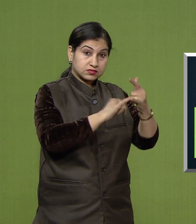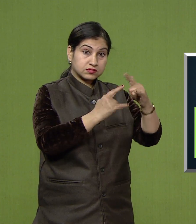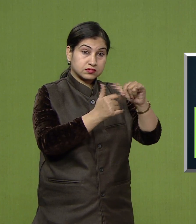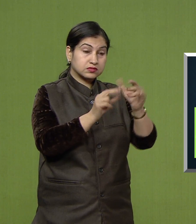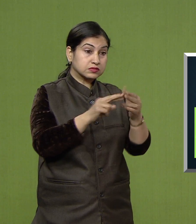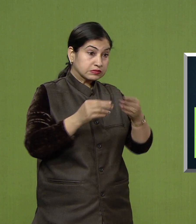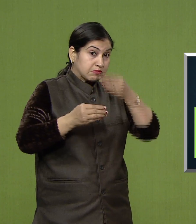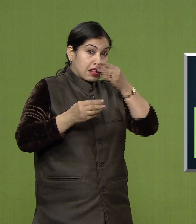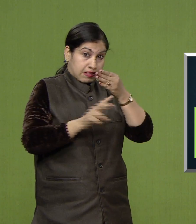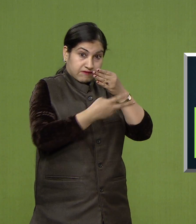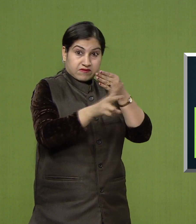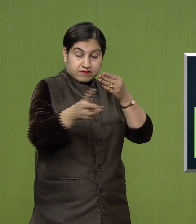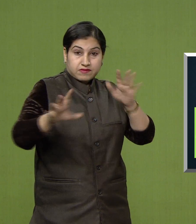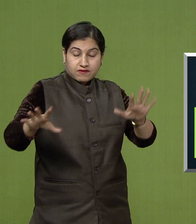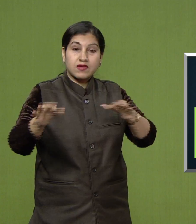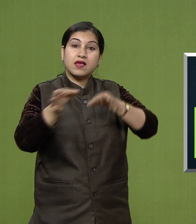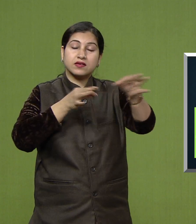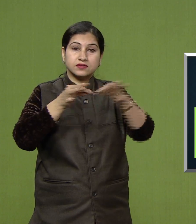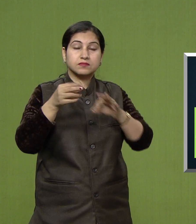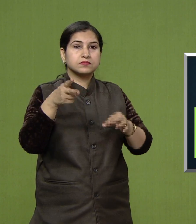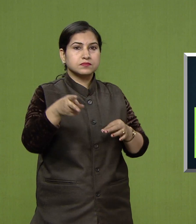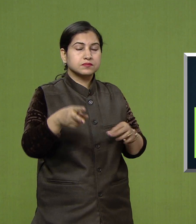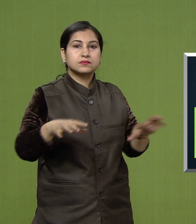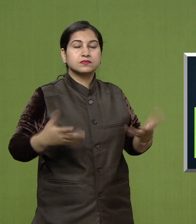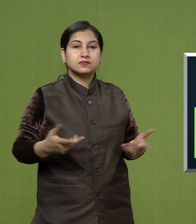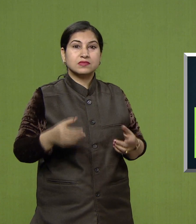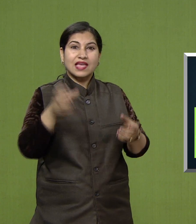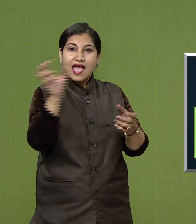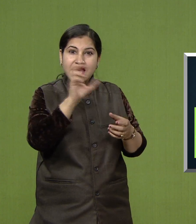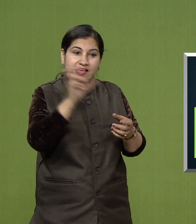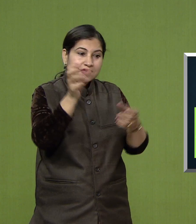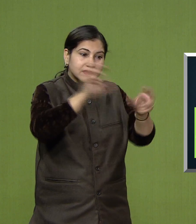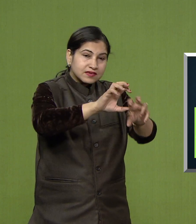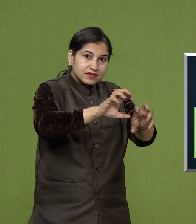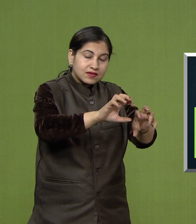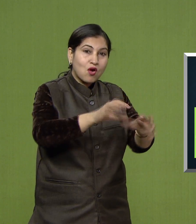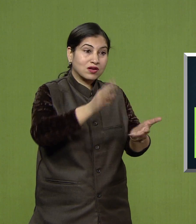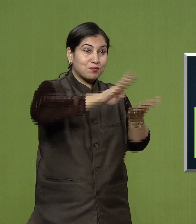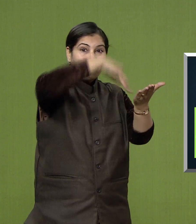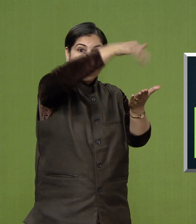For example, you can get a smell of egg or paint or shoe polish.